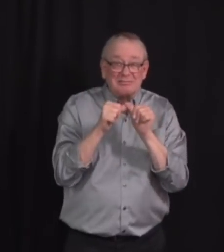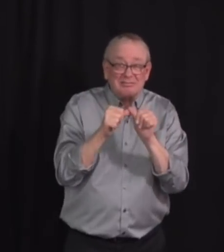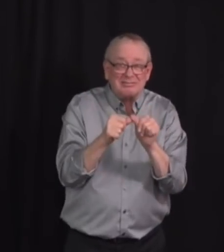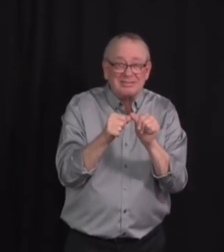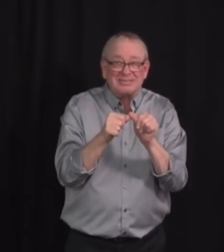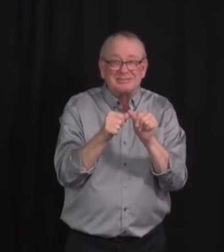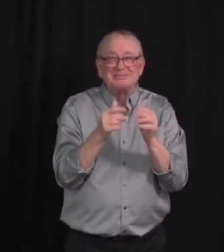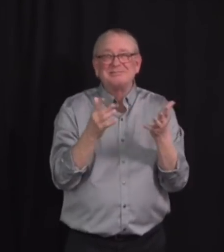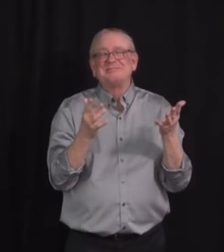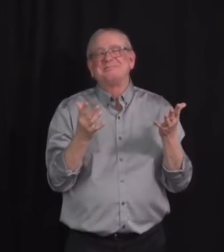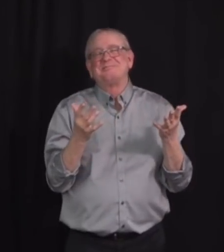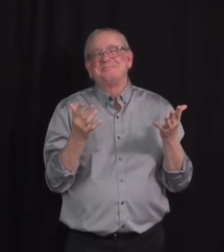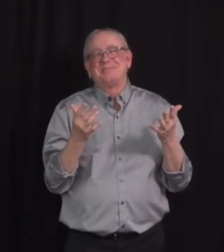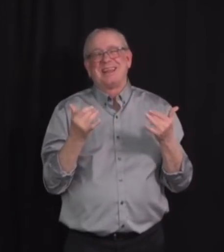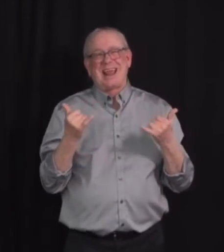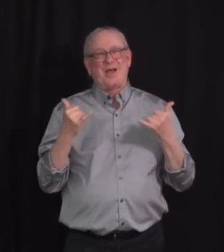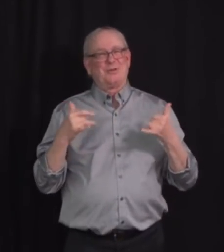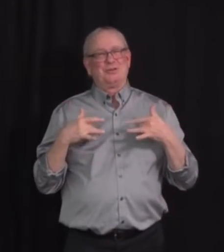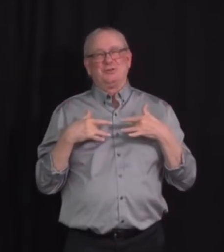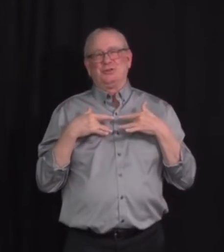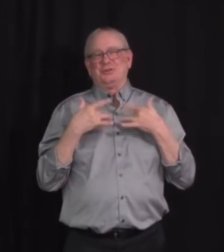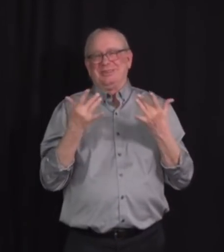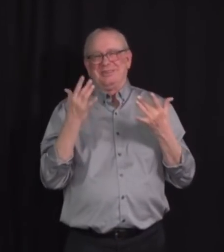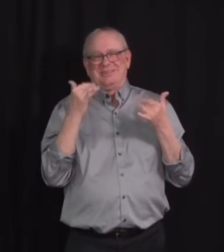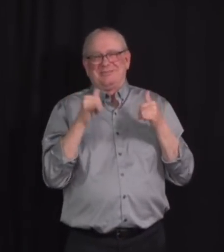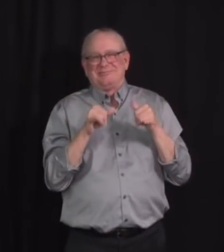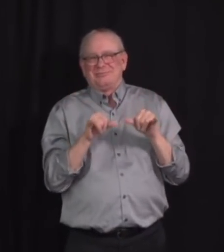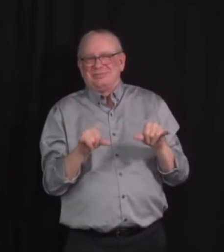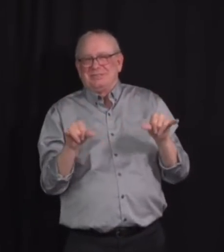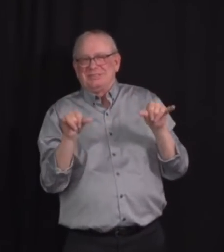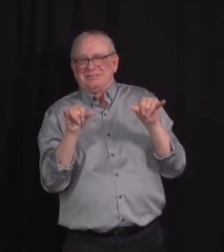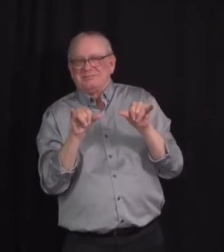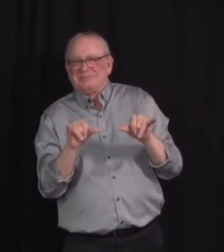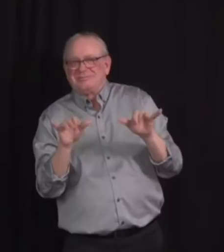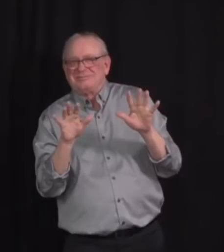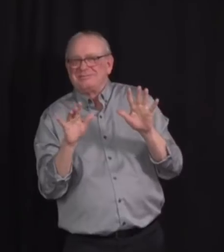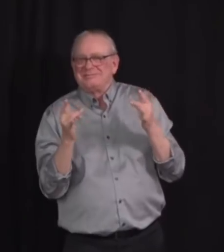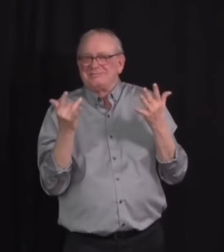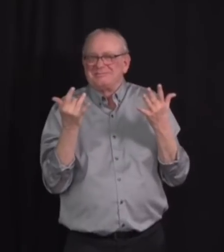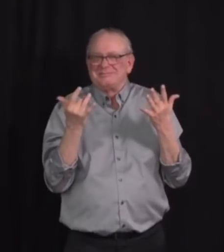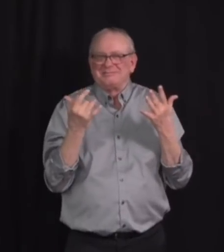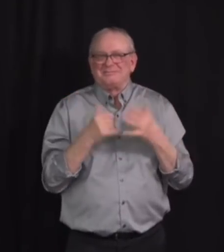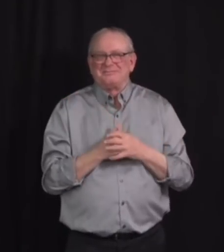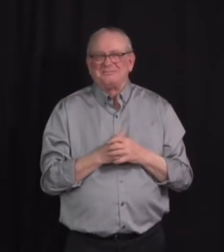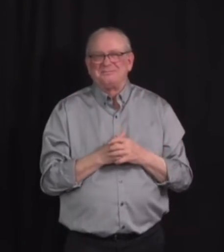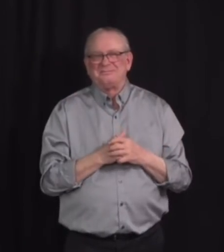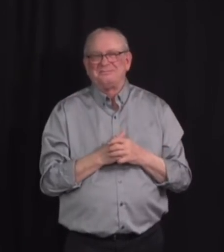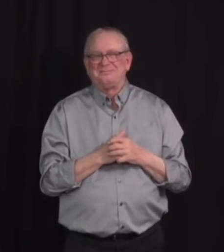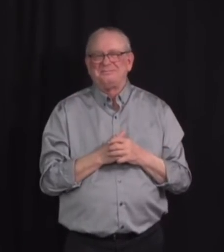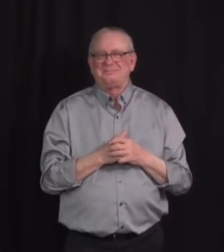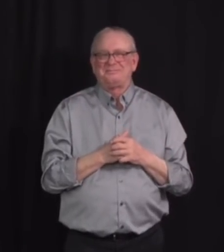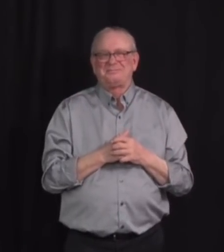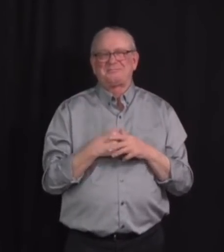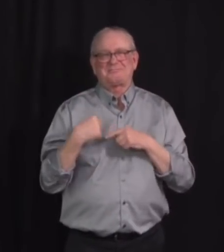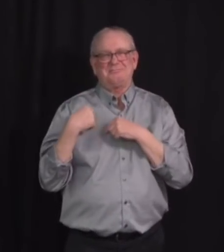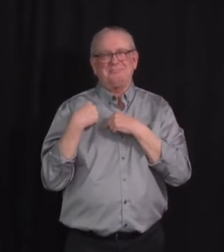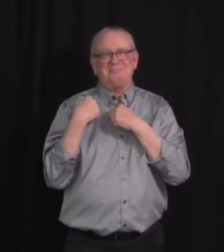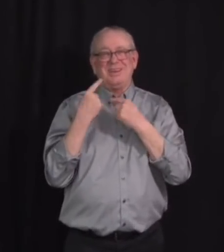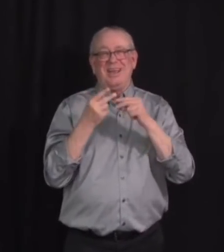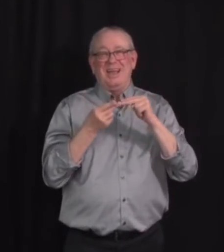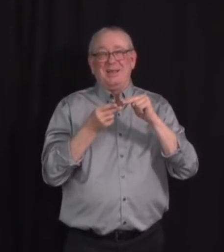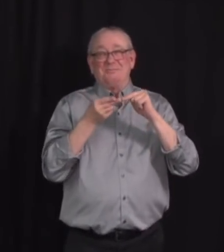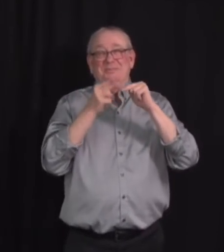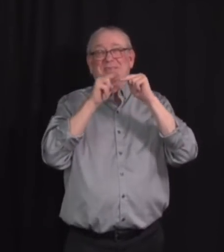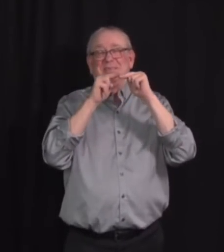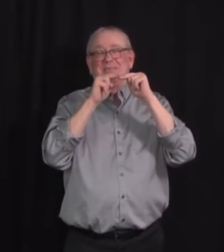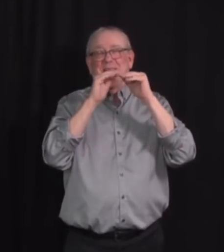weeks ago, we saw week-over-week rises in our new cases, followed by a stabilization. And so right now, again, we're in a very, very